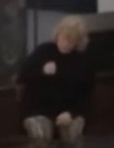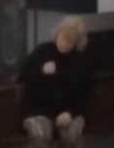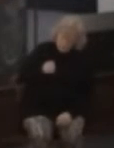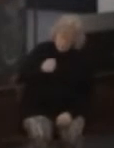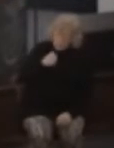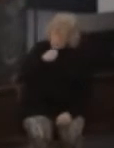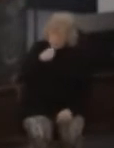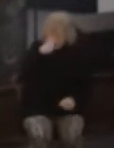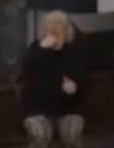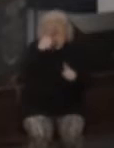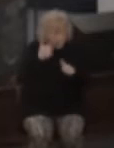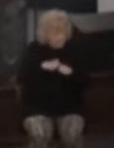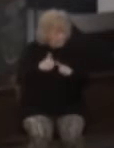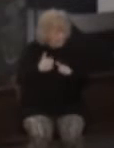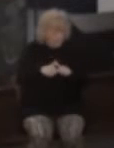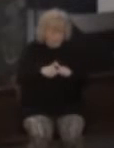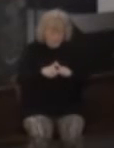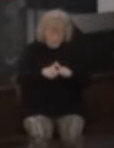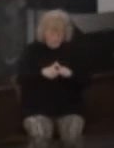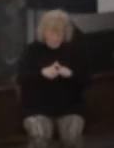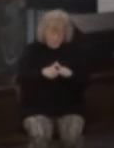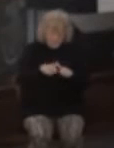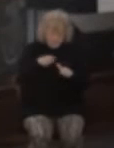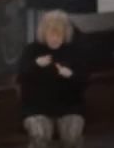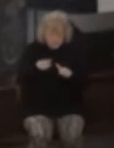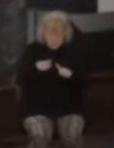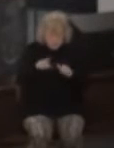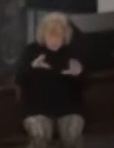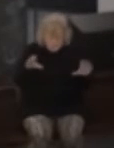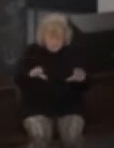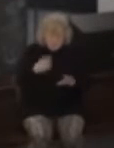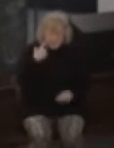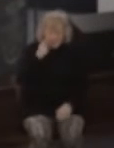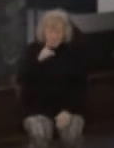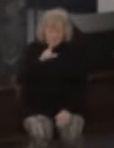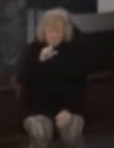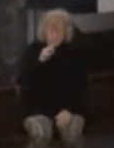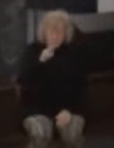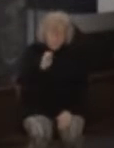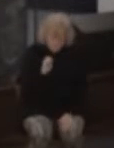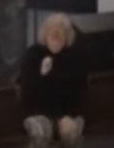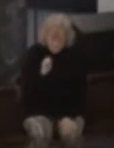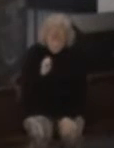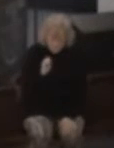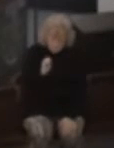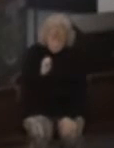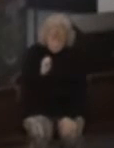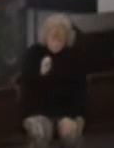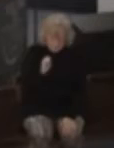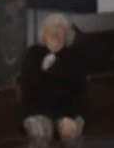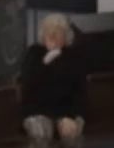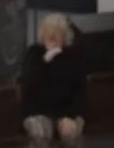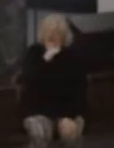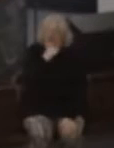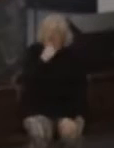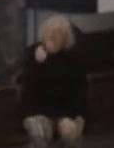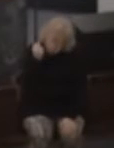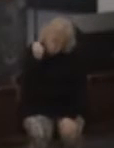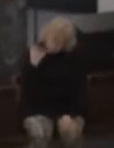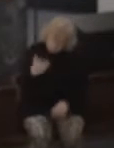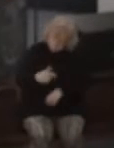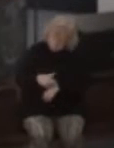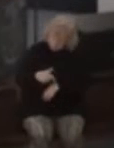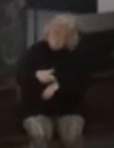we don't remember that you did it for us out of love. And Lord, there's so many times that